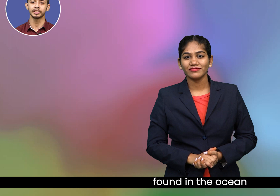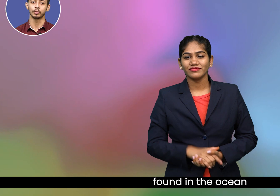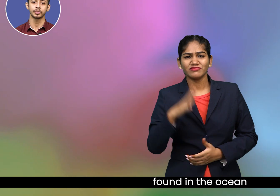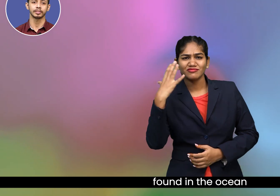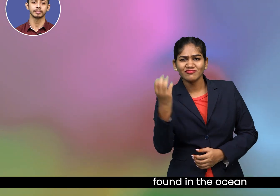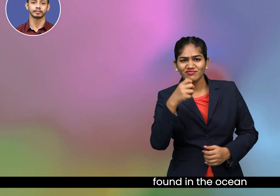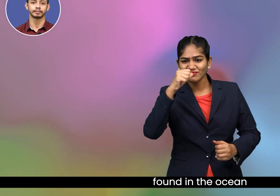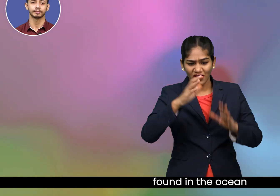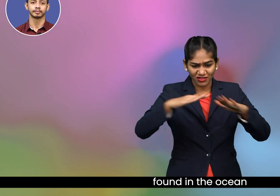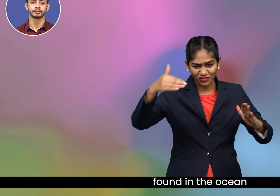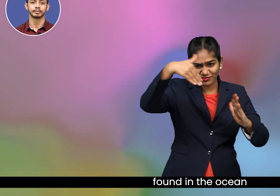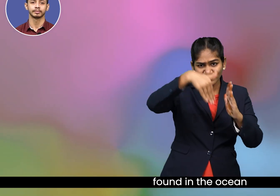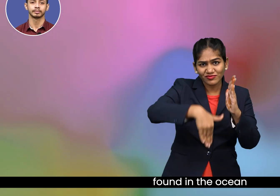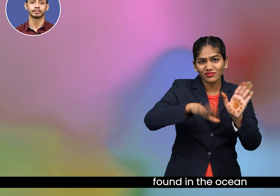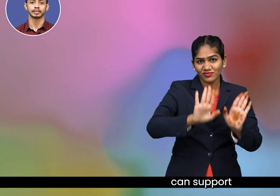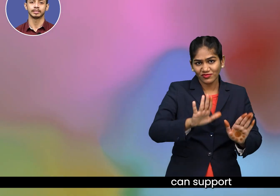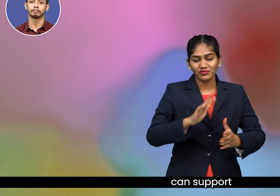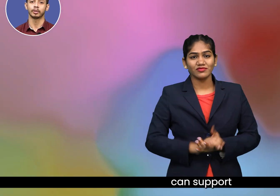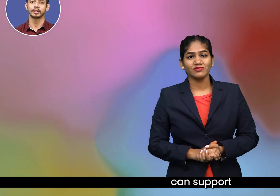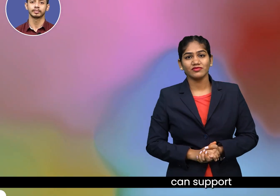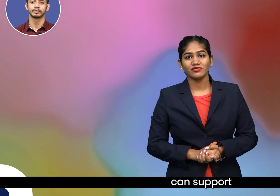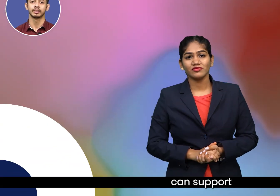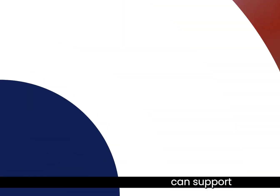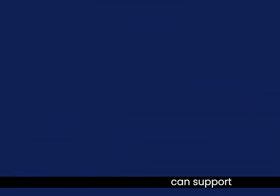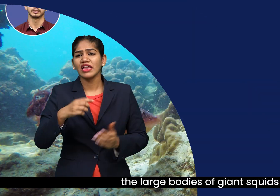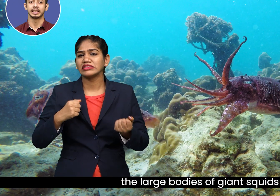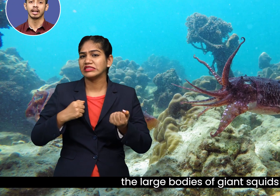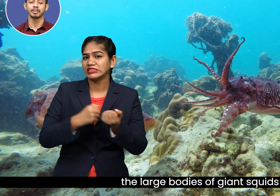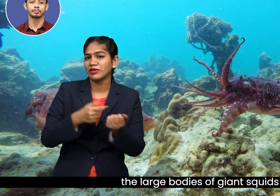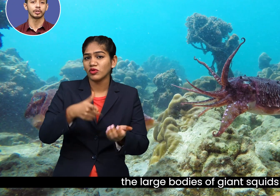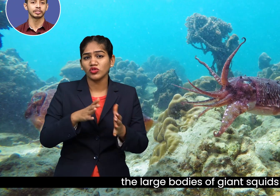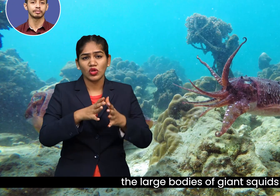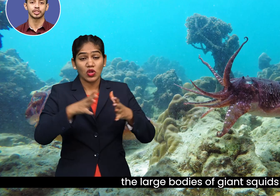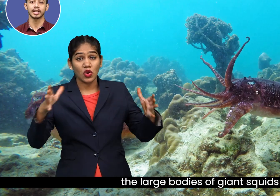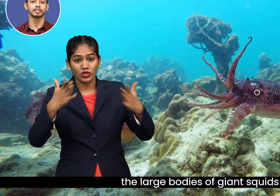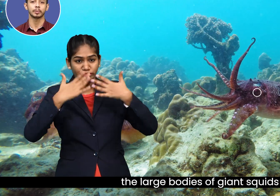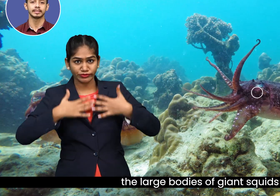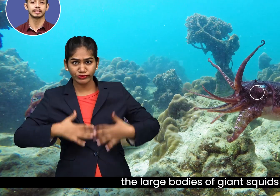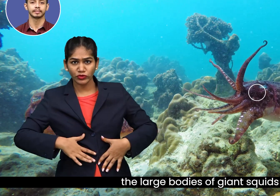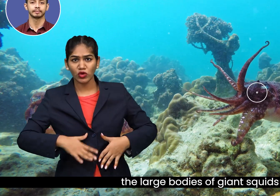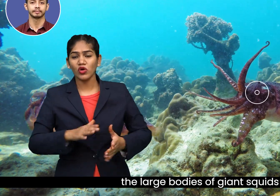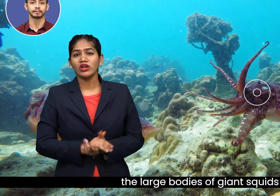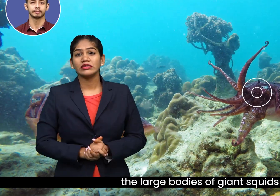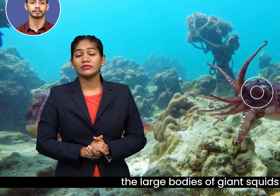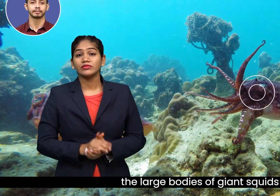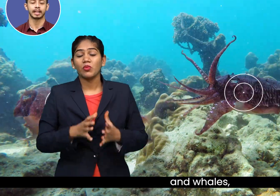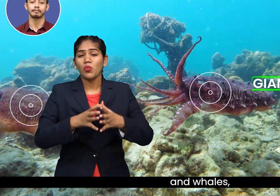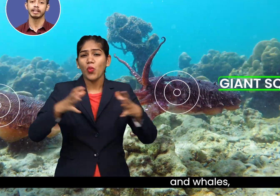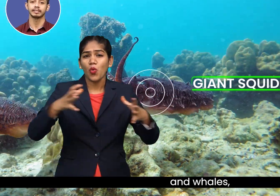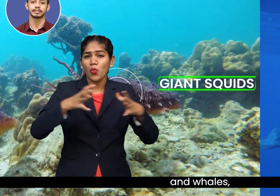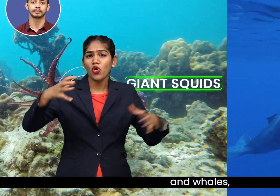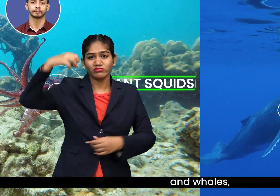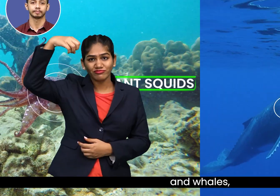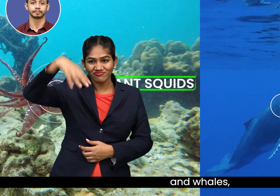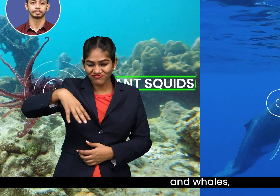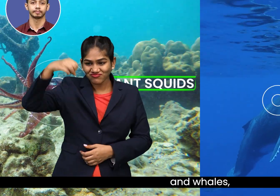found in the ocean can support the large bodies of giant squids and